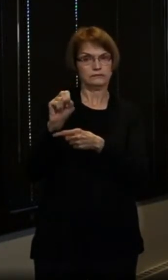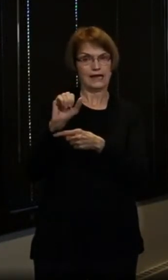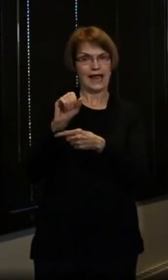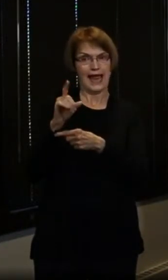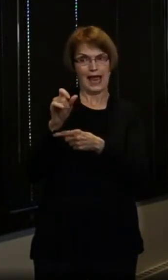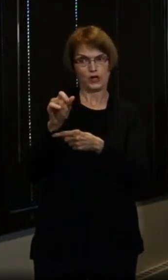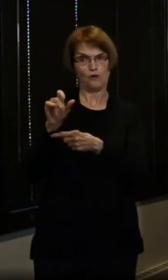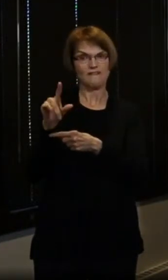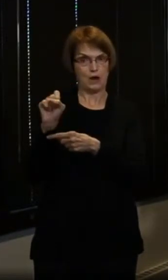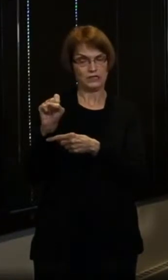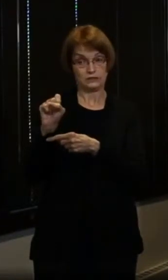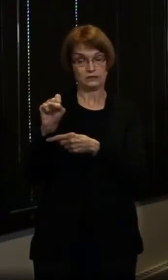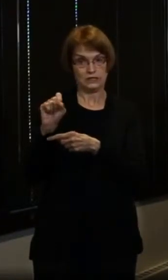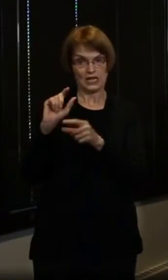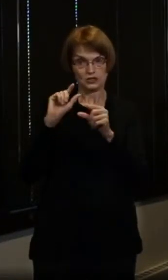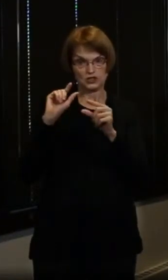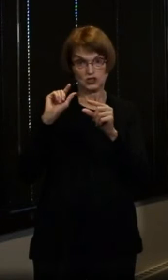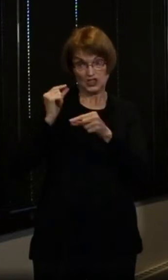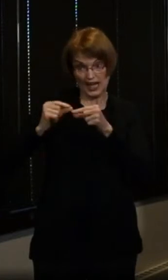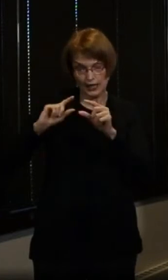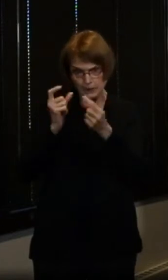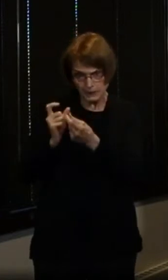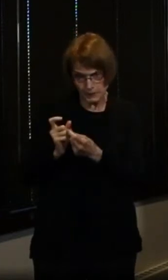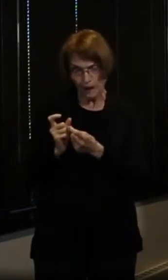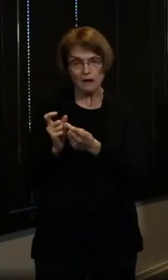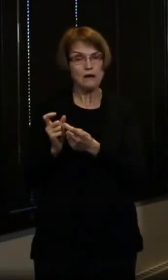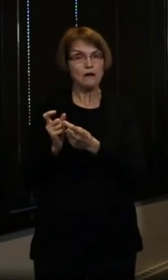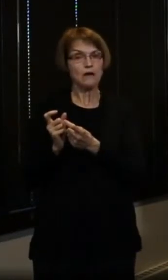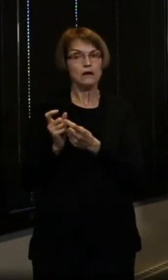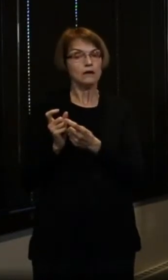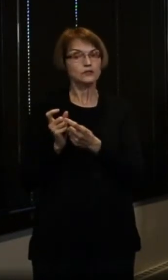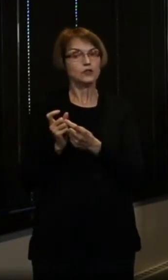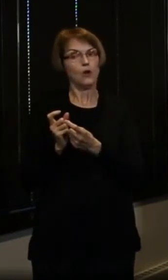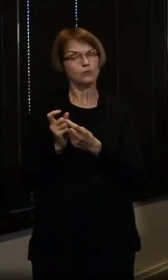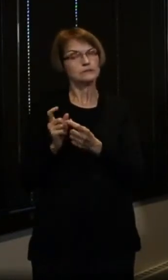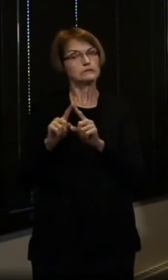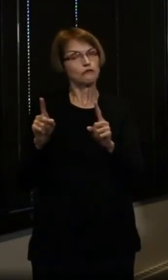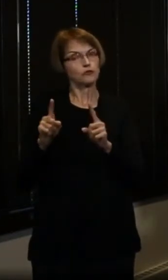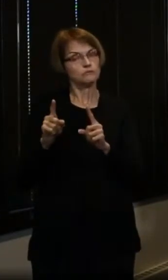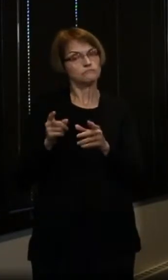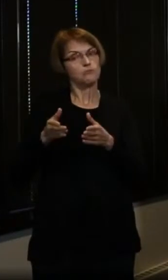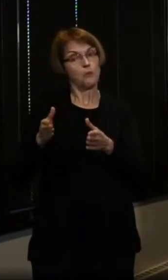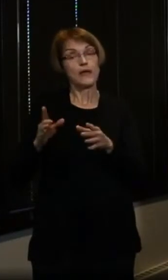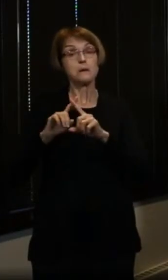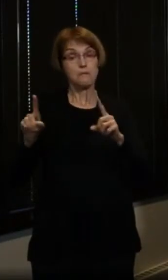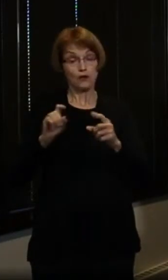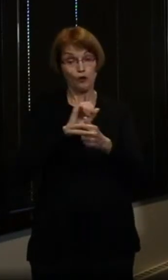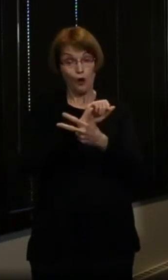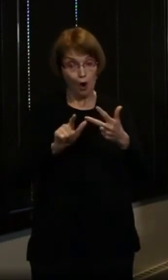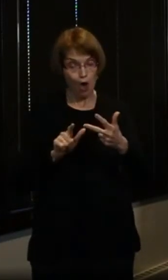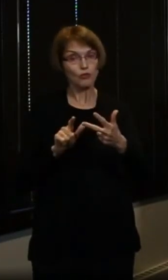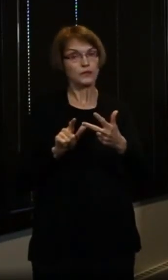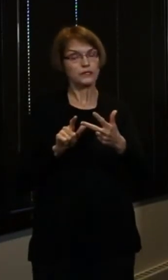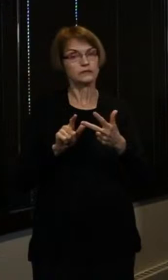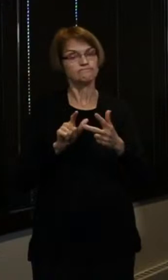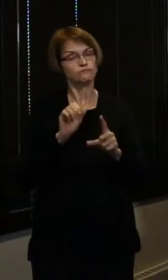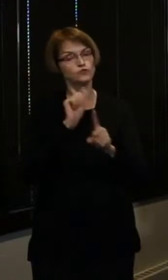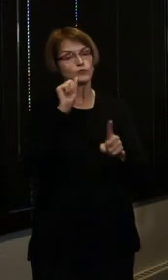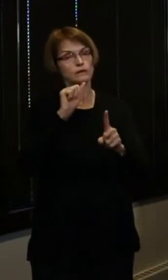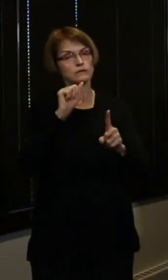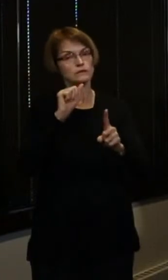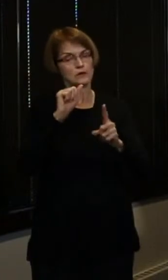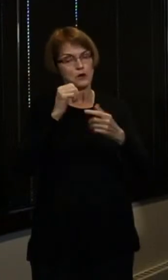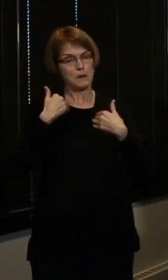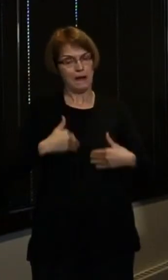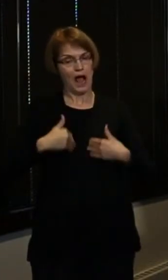do the same thing, which is they trick your cells into producing a protein, which then your body builds immunity against. And